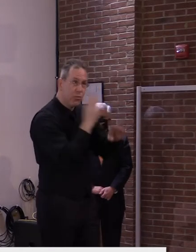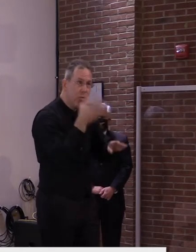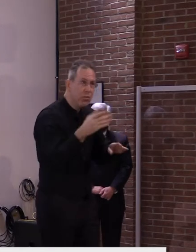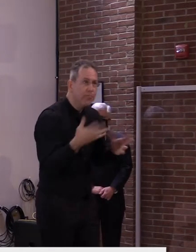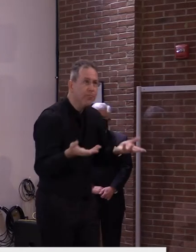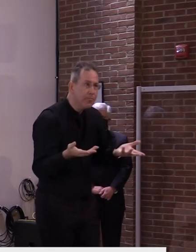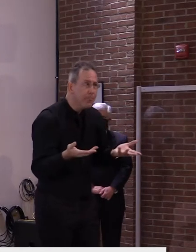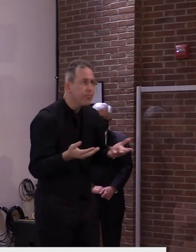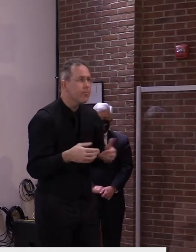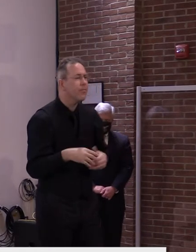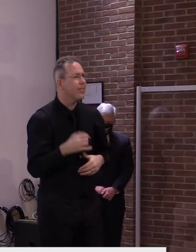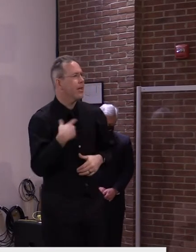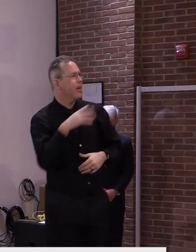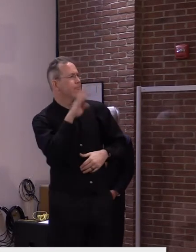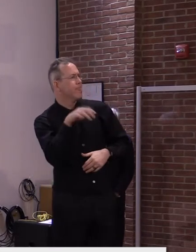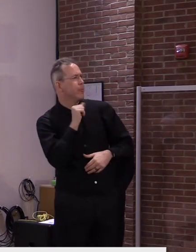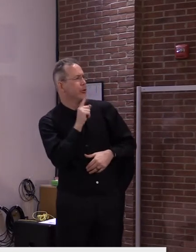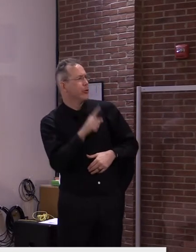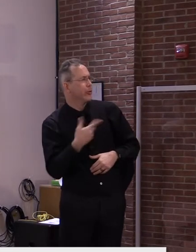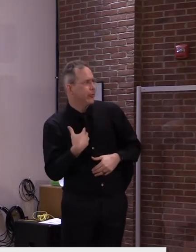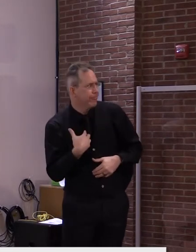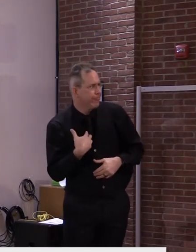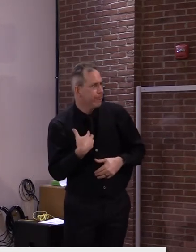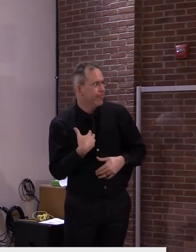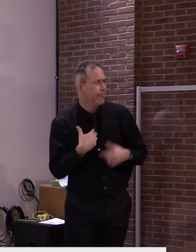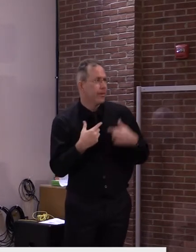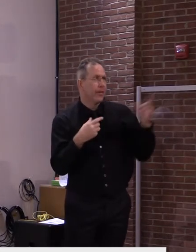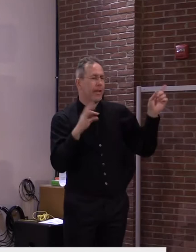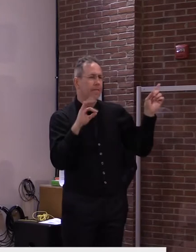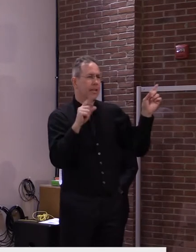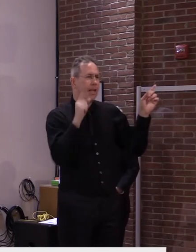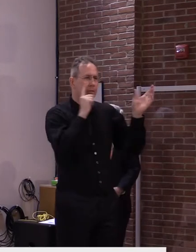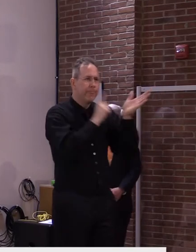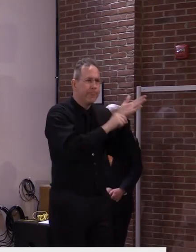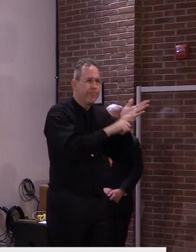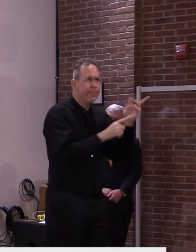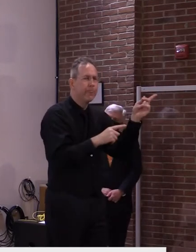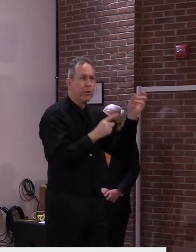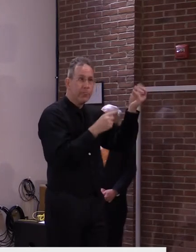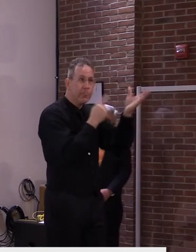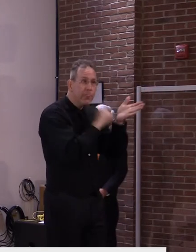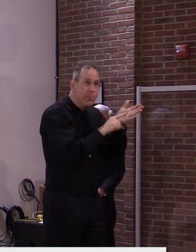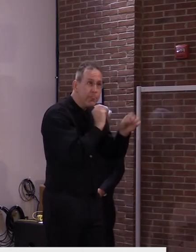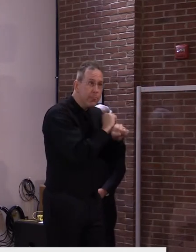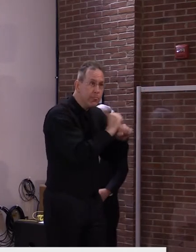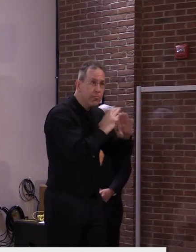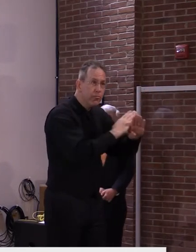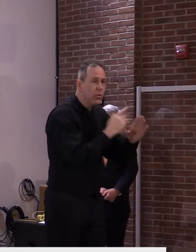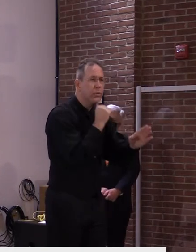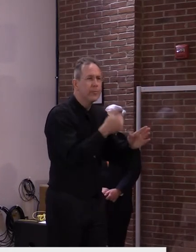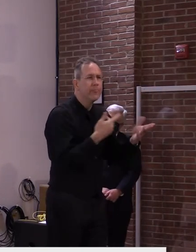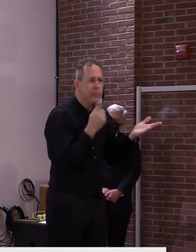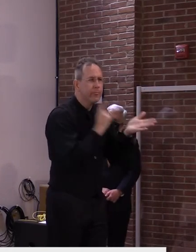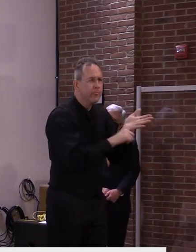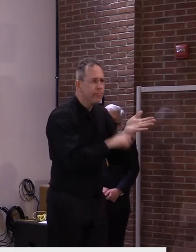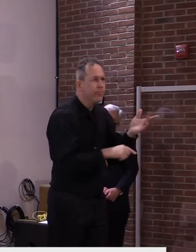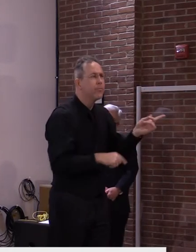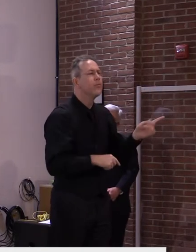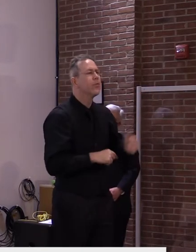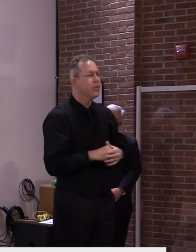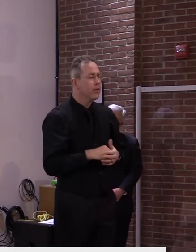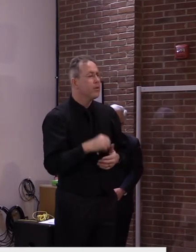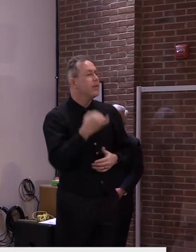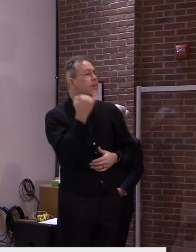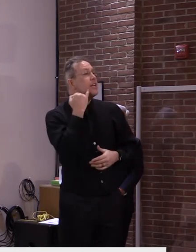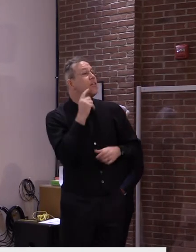the emergency use authorization process. What will the metric be and what will the threshold be for these advisory